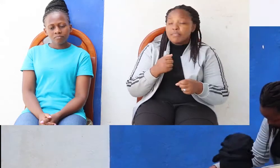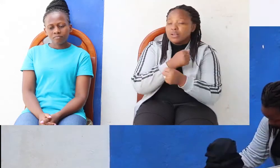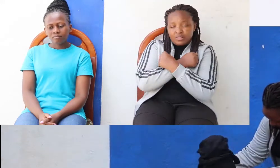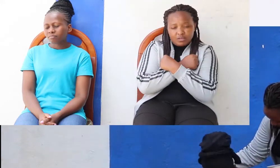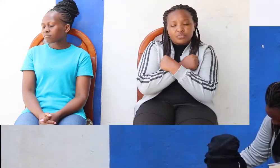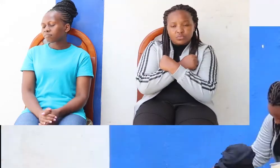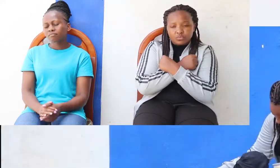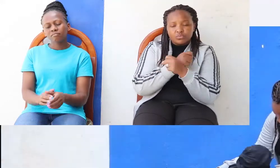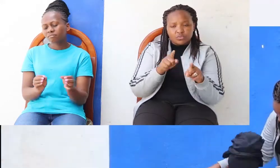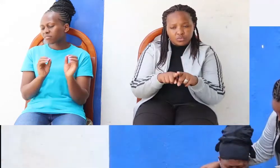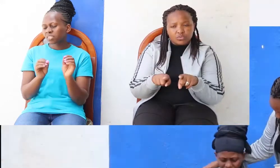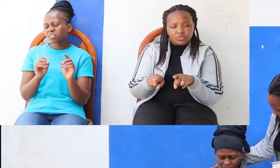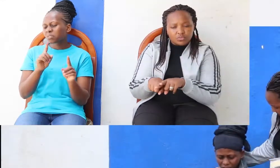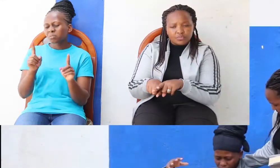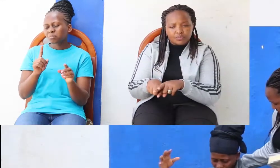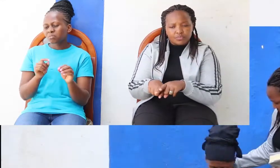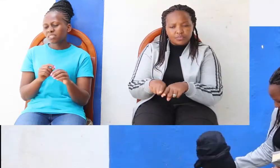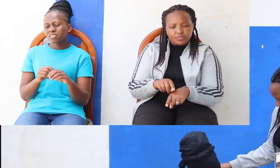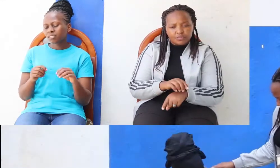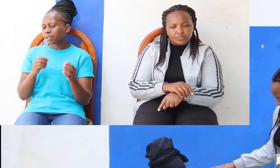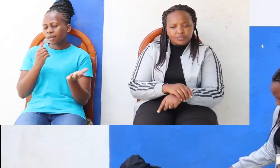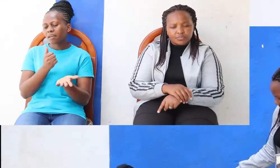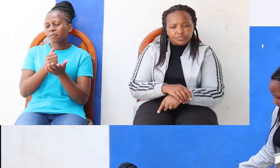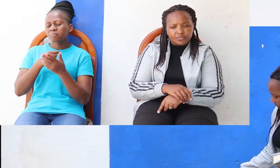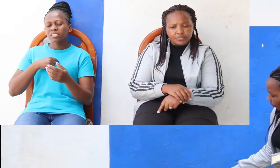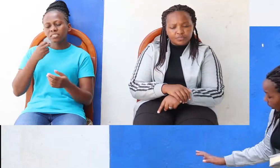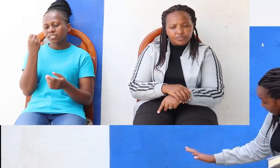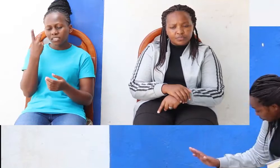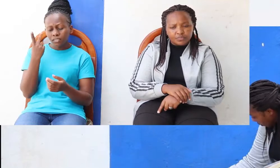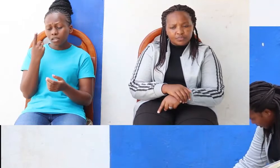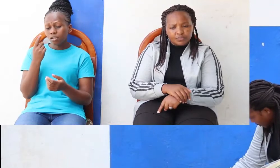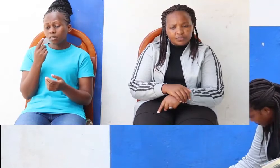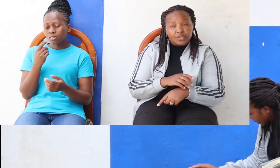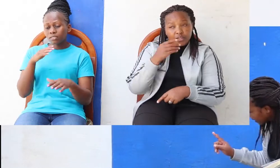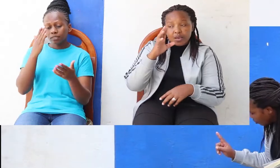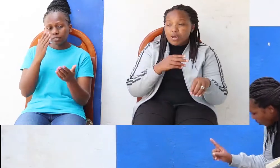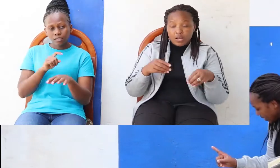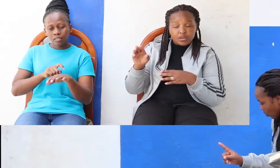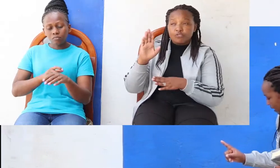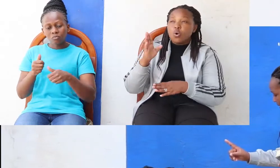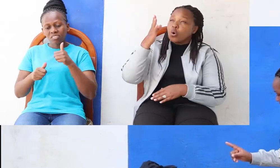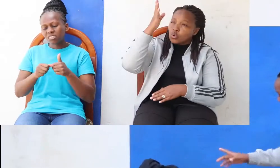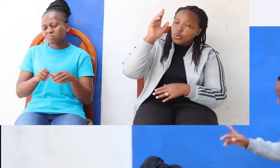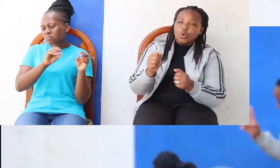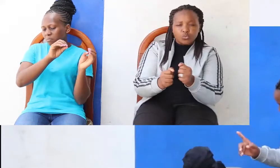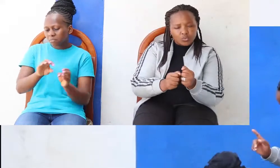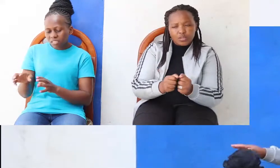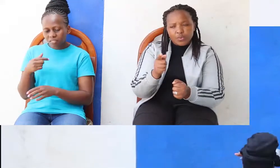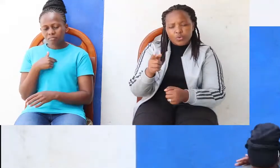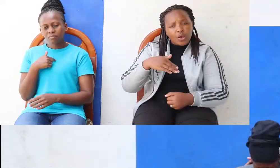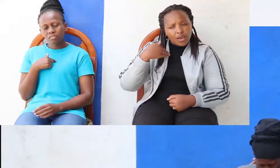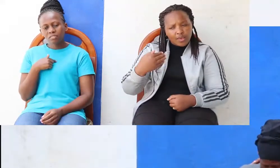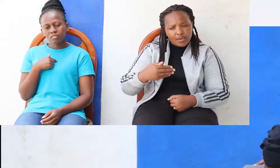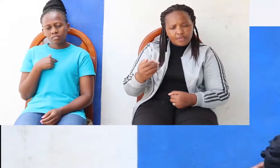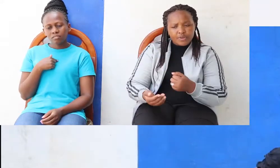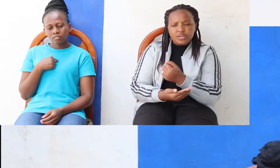nimesimama. Do you convince me when they deserted me? Wao walikuacha, lakini Mungu hajakuacha. Kila asubuhi anakupea